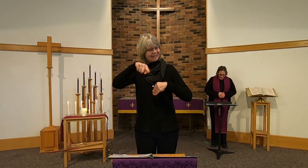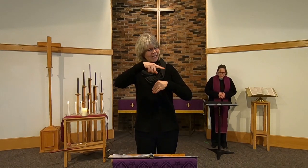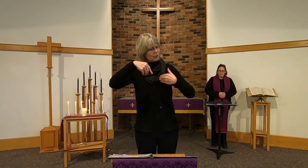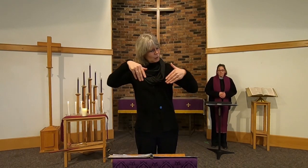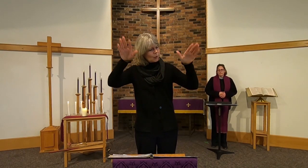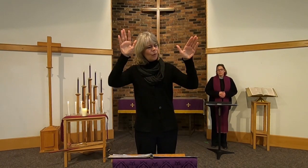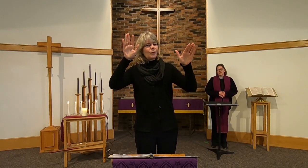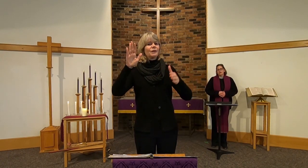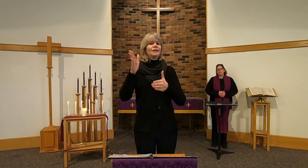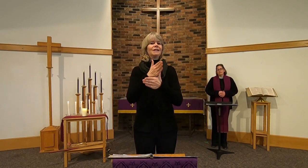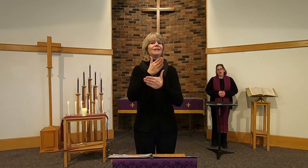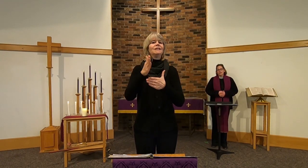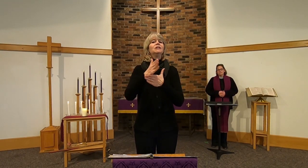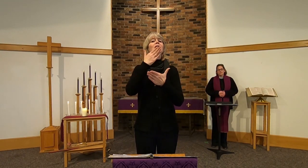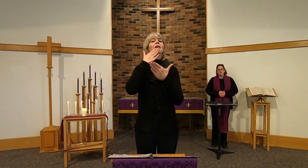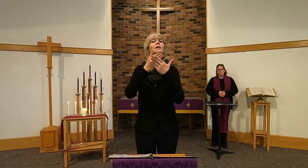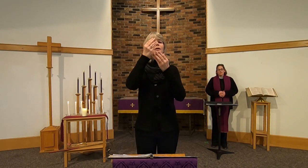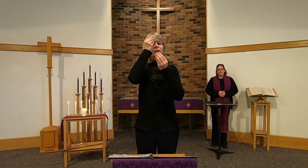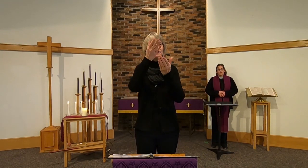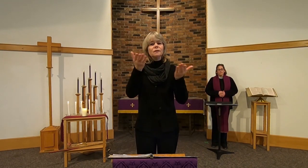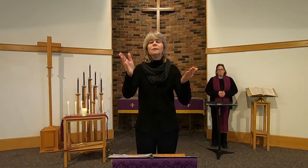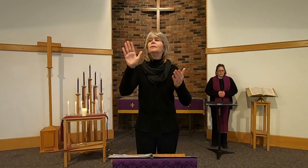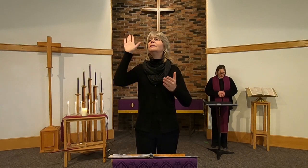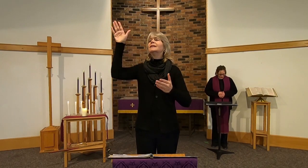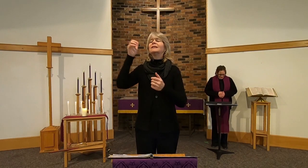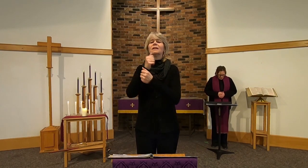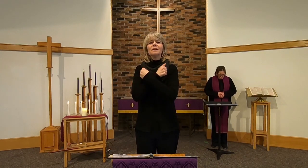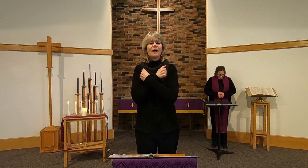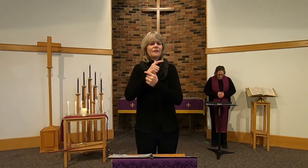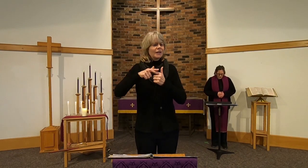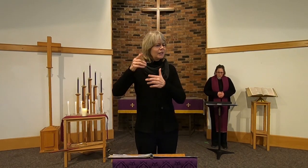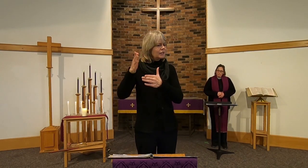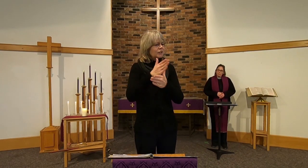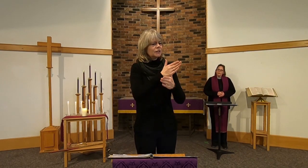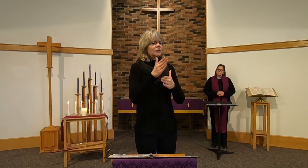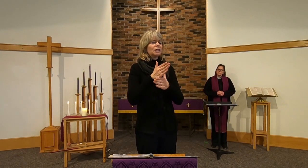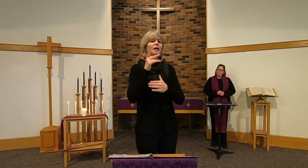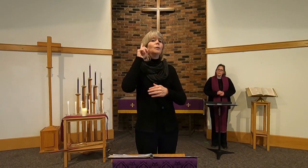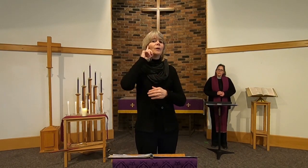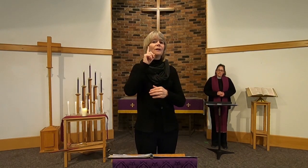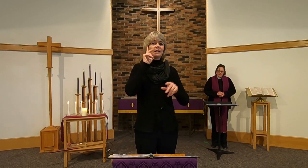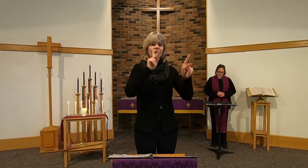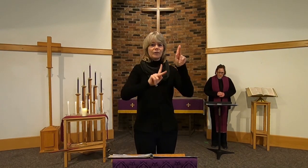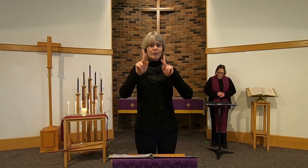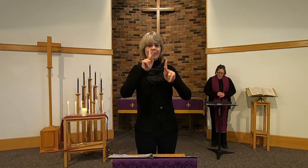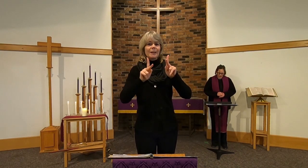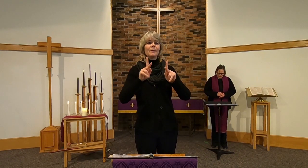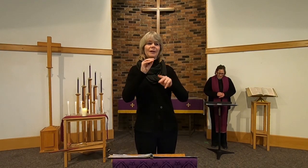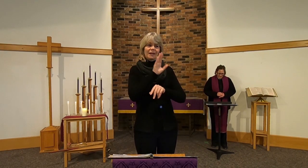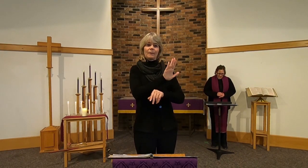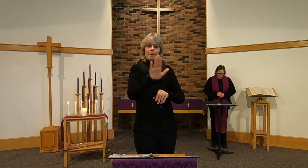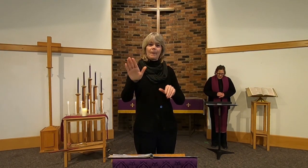the good news of God's love with deaf people and their families.